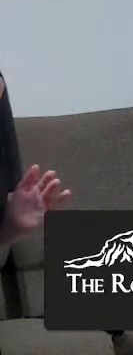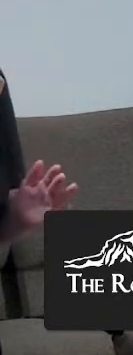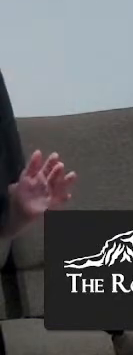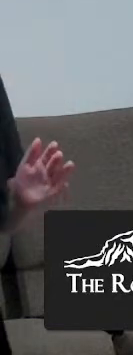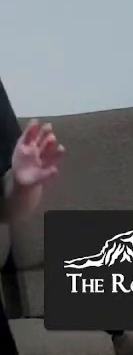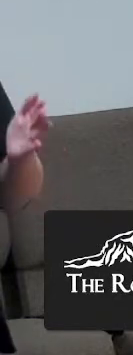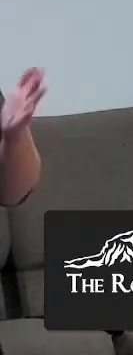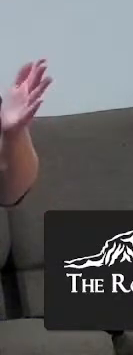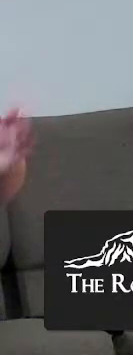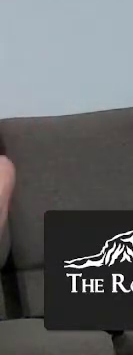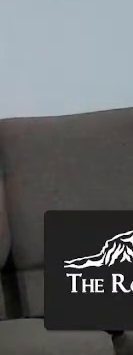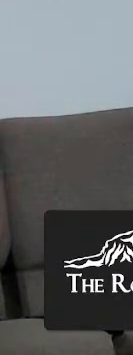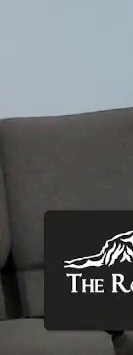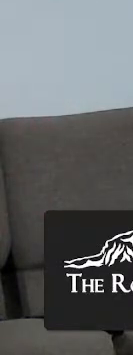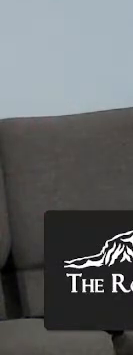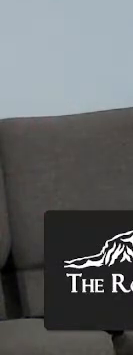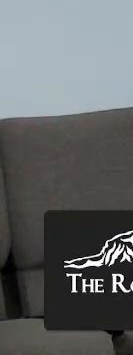think.